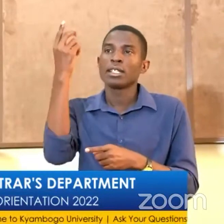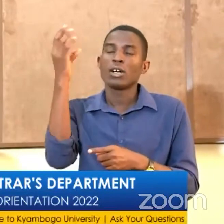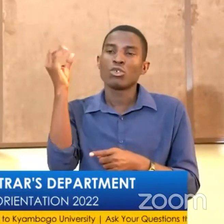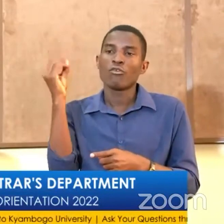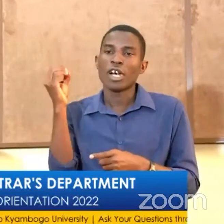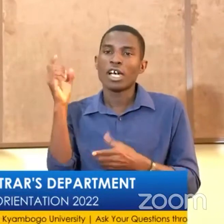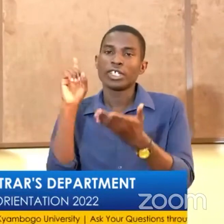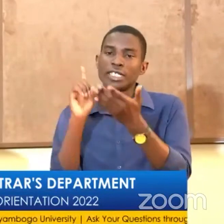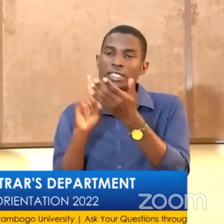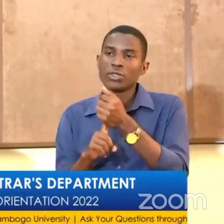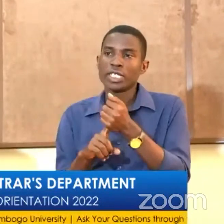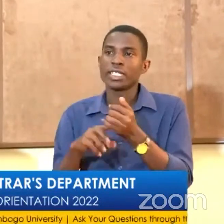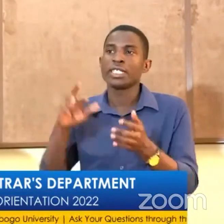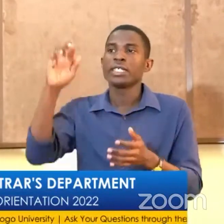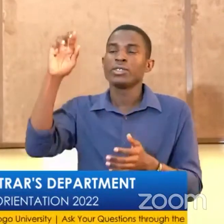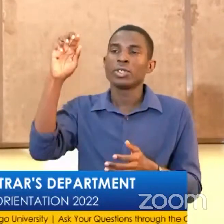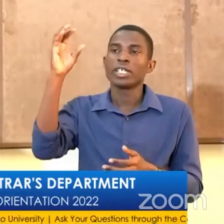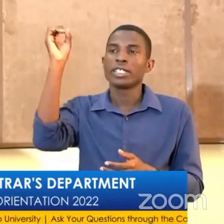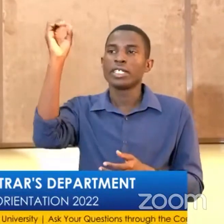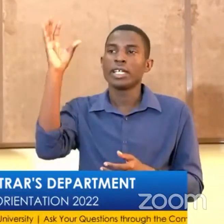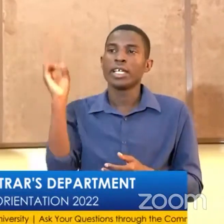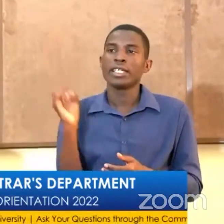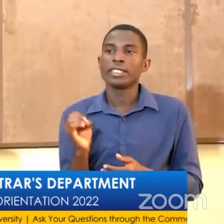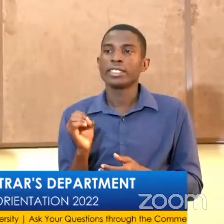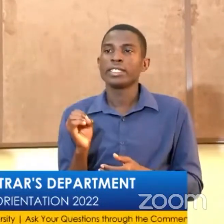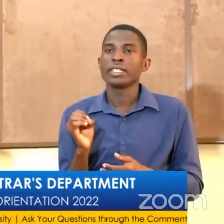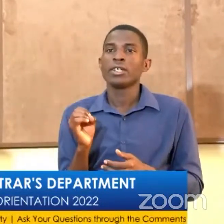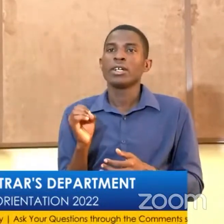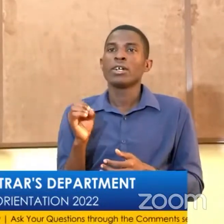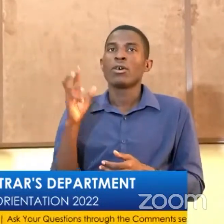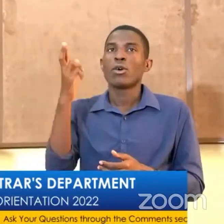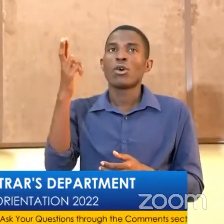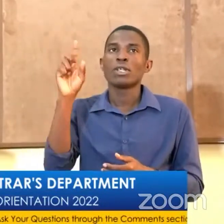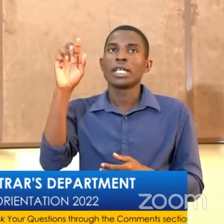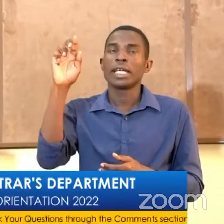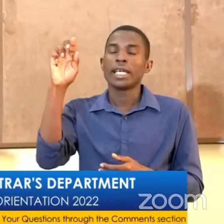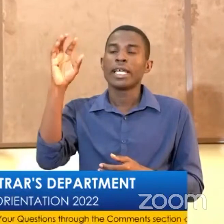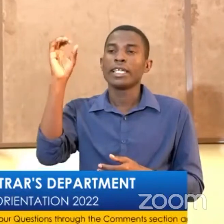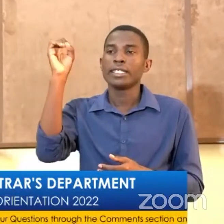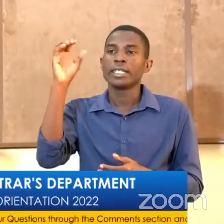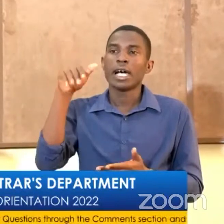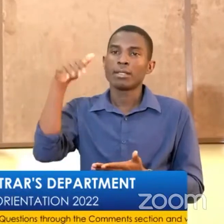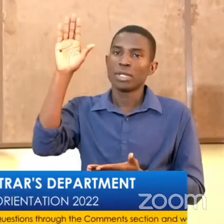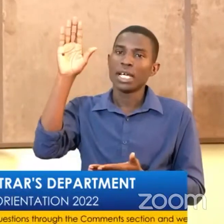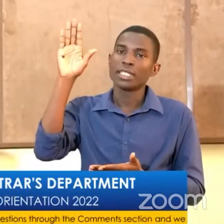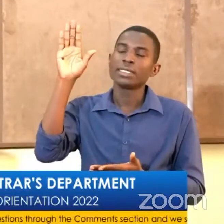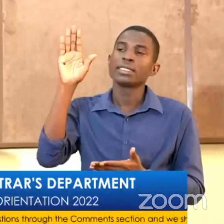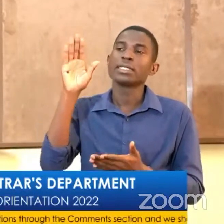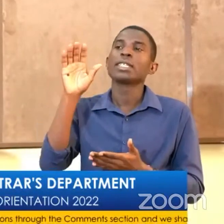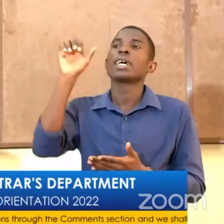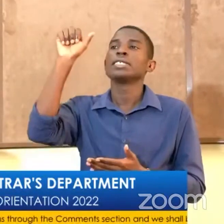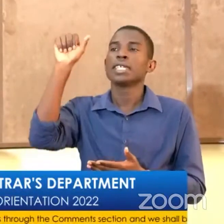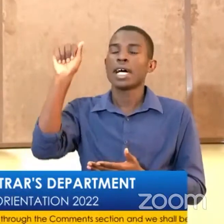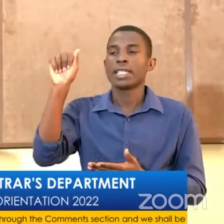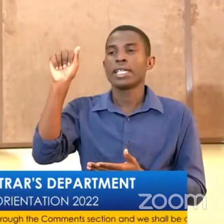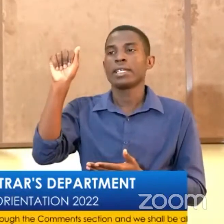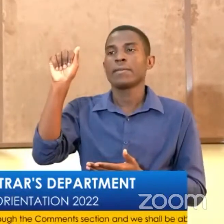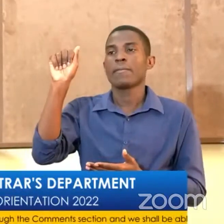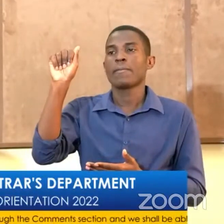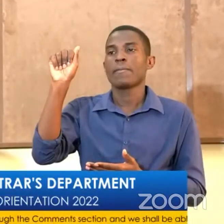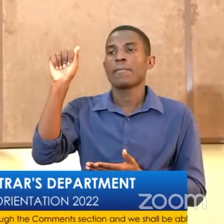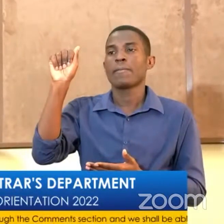100, you score 80 or 80 plus, which is an A.